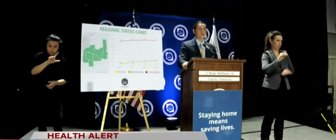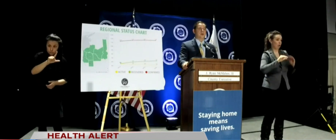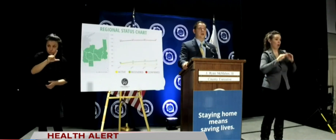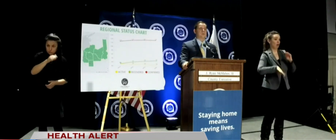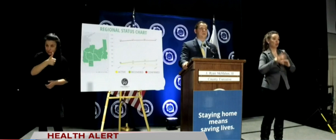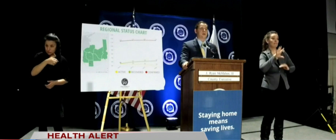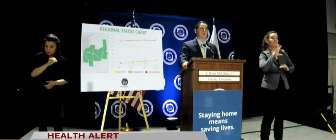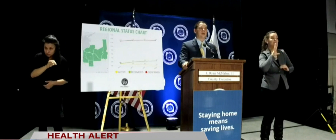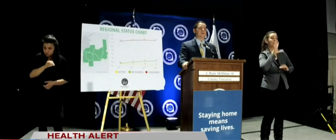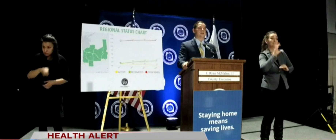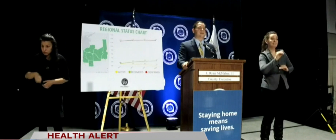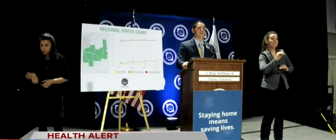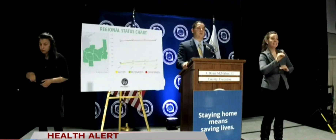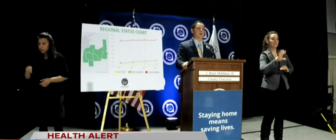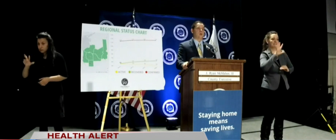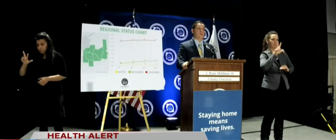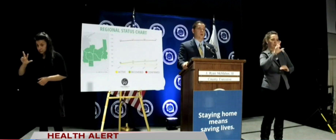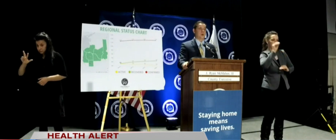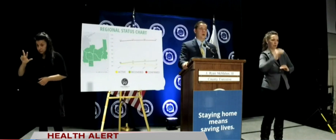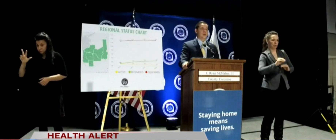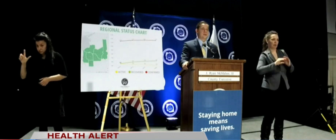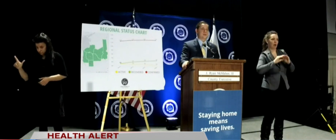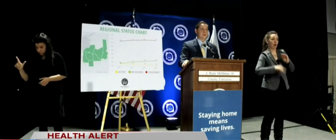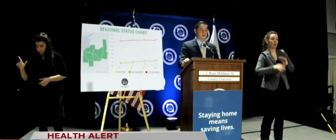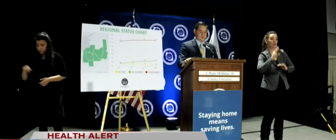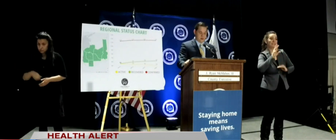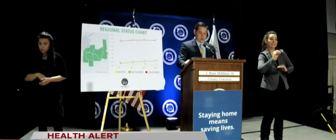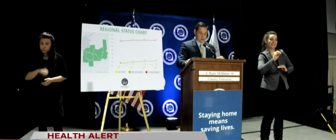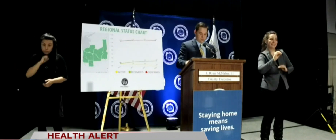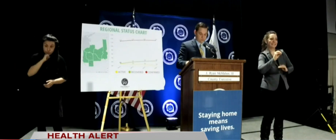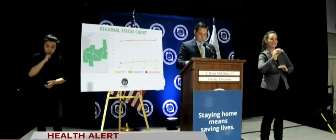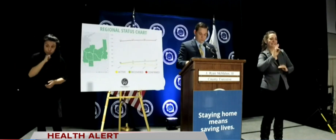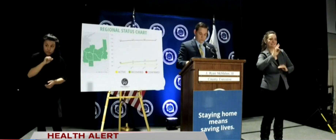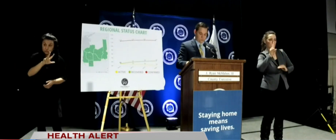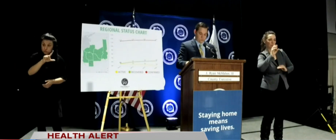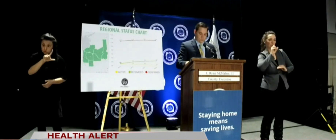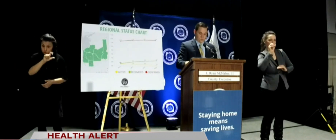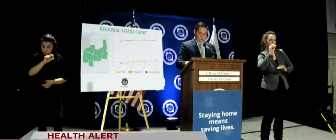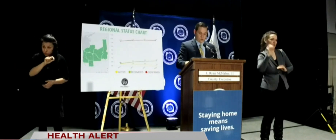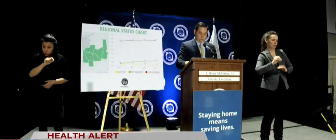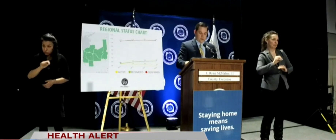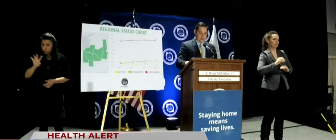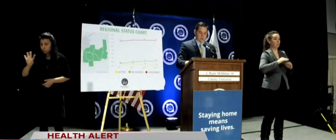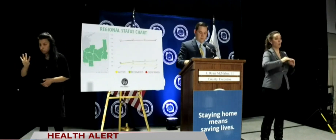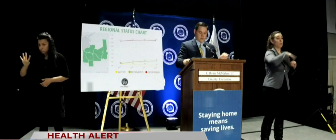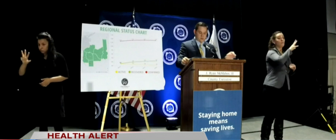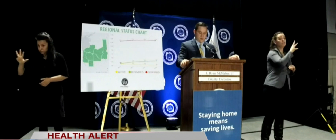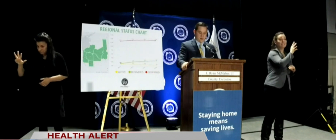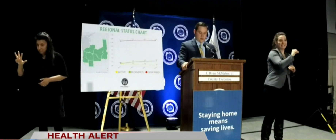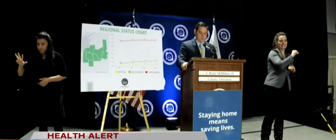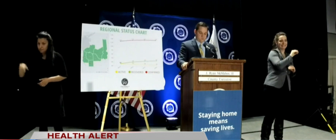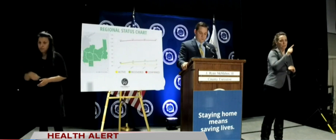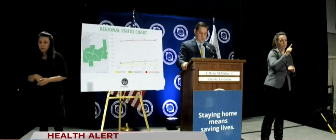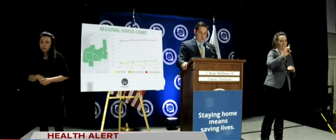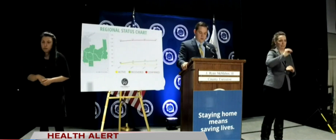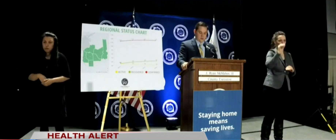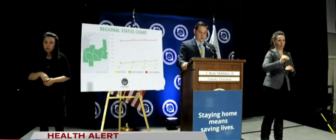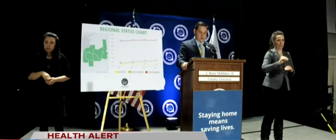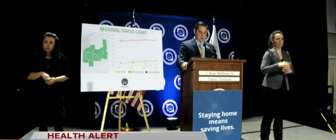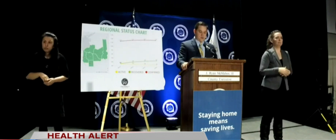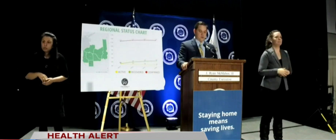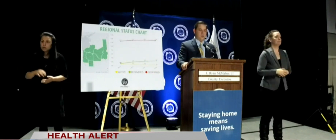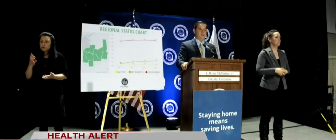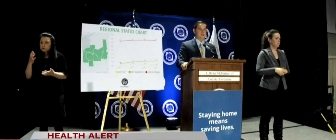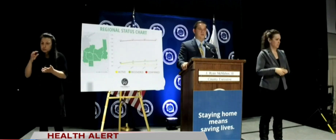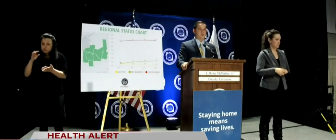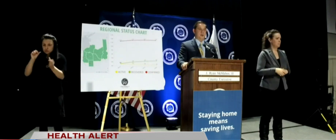and 28% of our cases have been over 60 years of age. Breakdown by municipality: City of